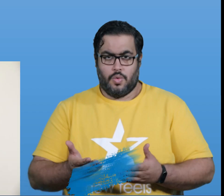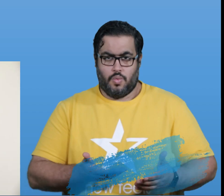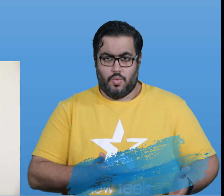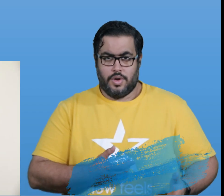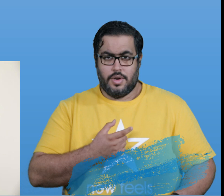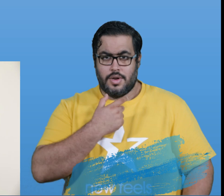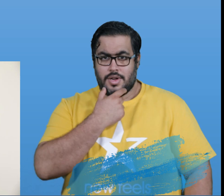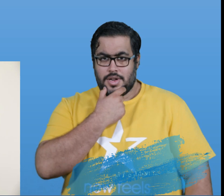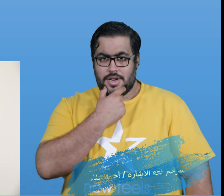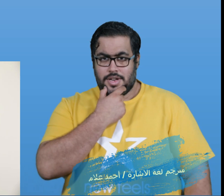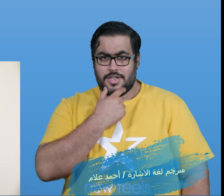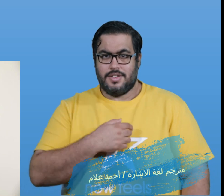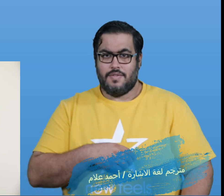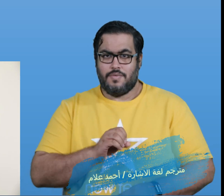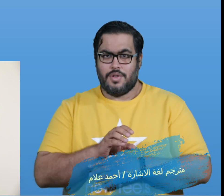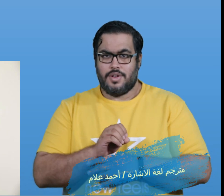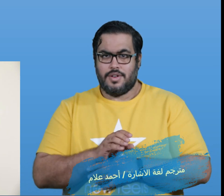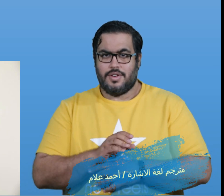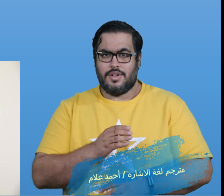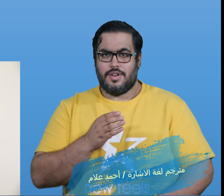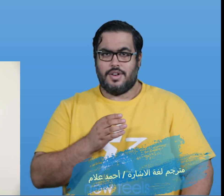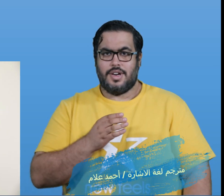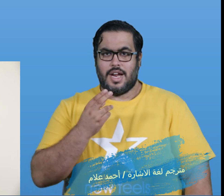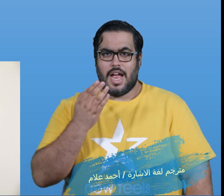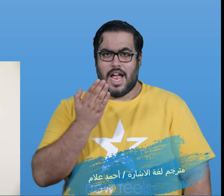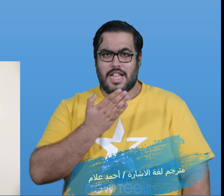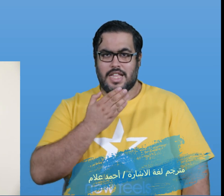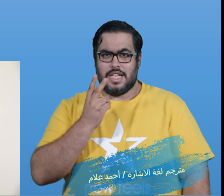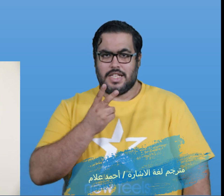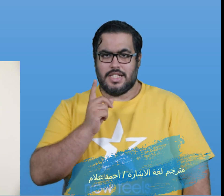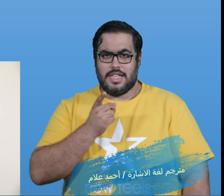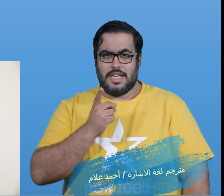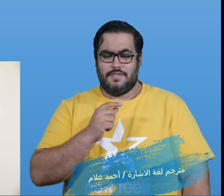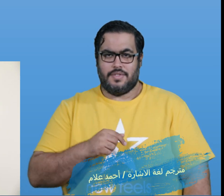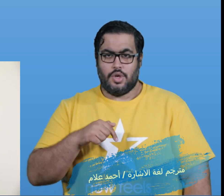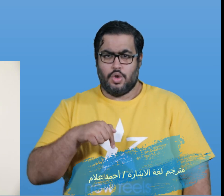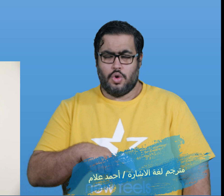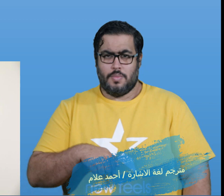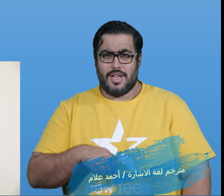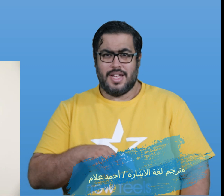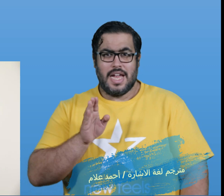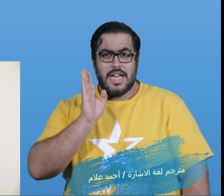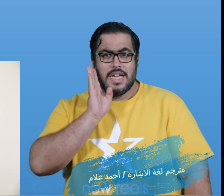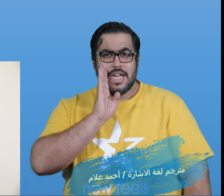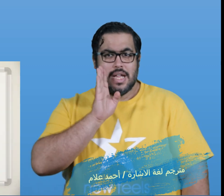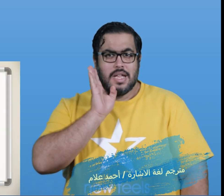Welcome back to English for Grade 11. So far we've been talking about family celebration, and today's episode we will finalize the unit with